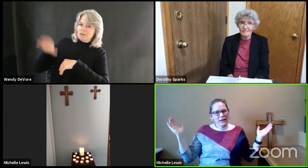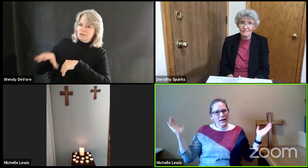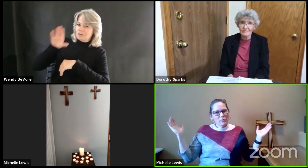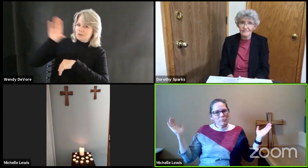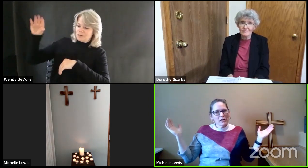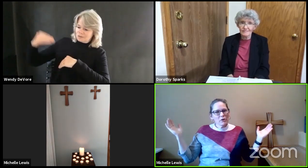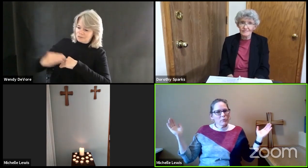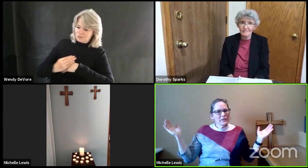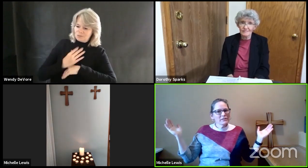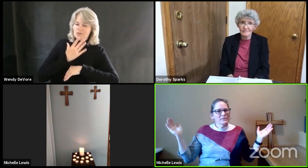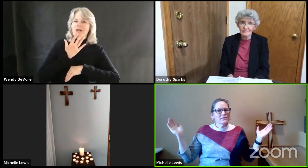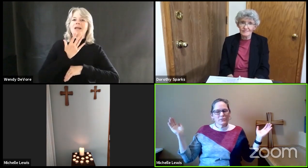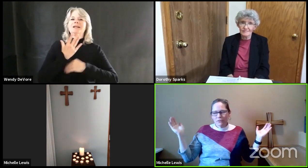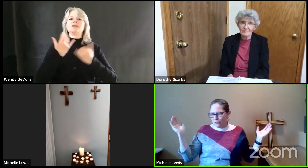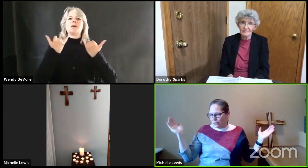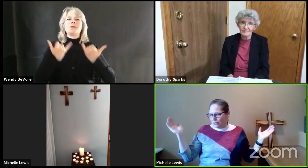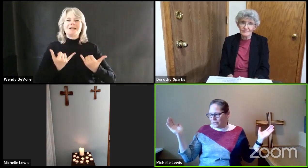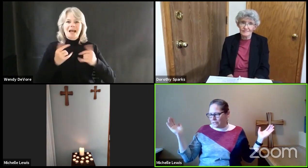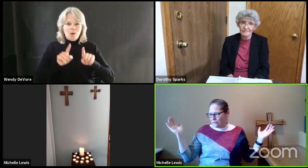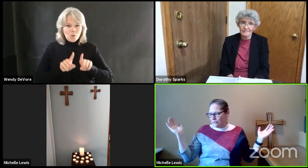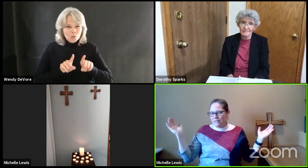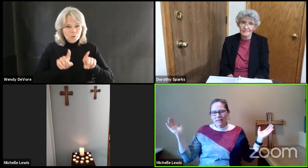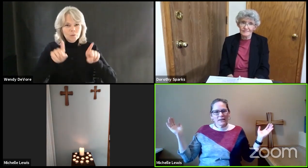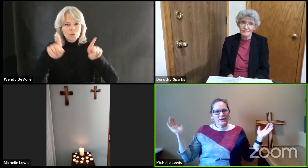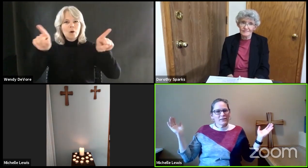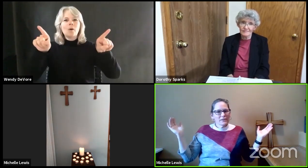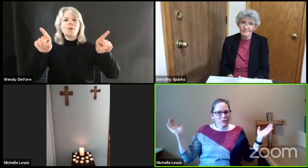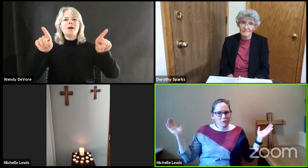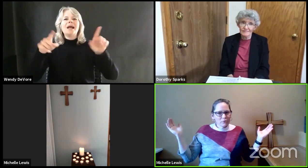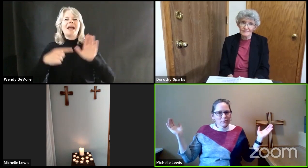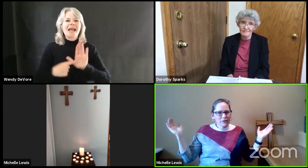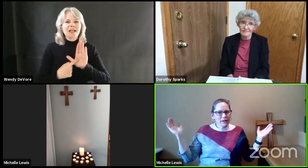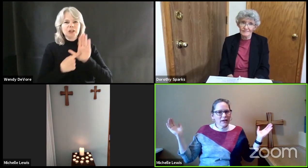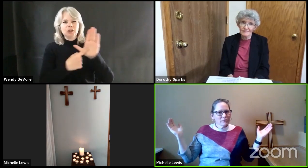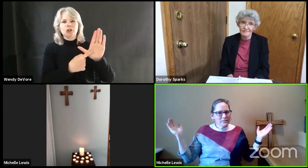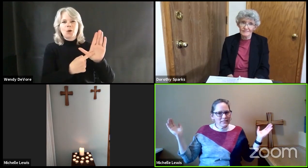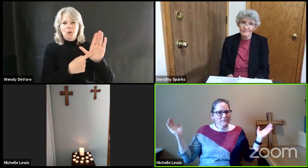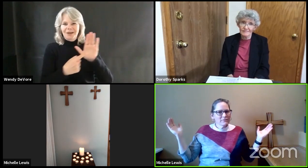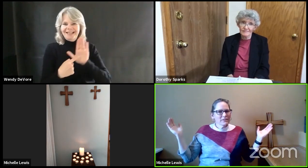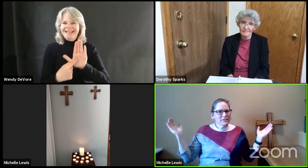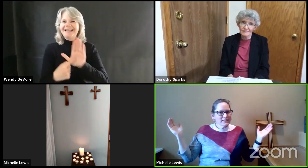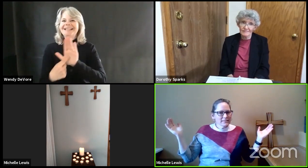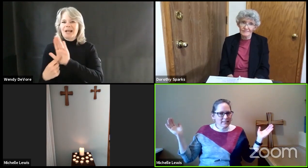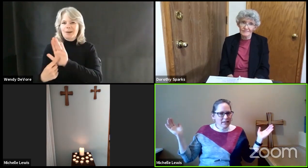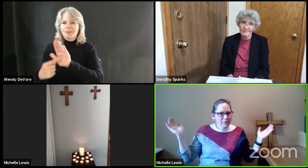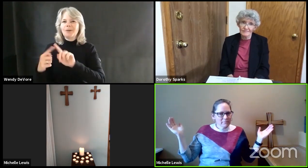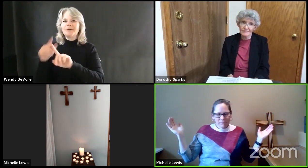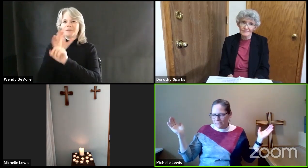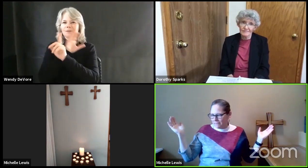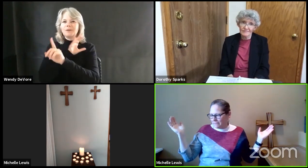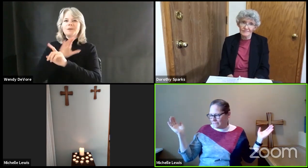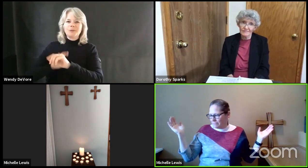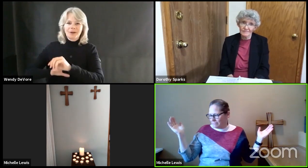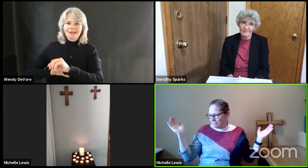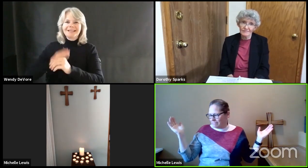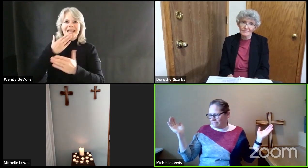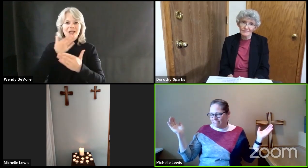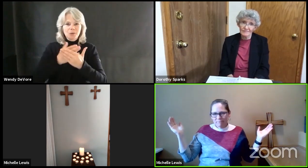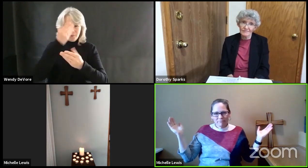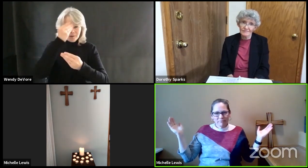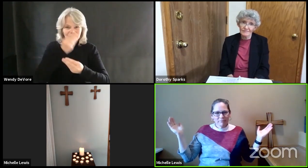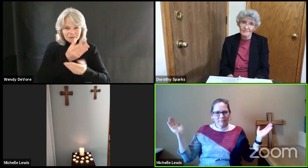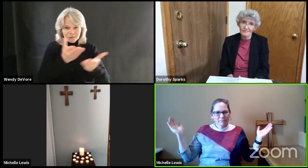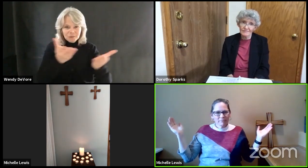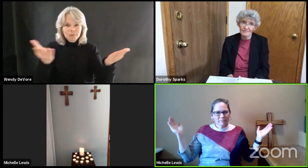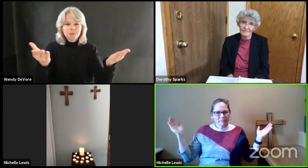world and bear witness to the good news that you have received this day.